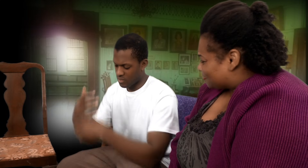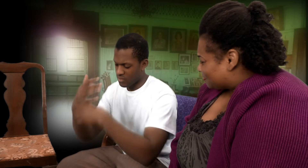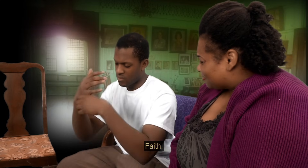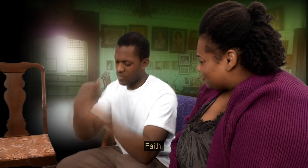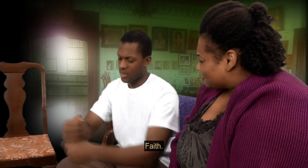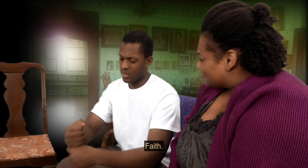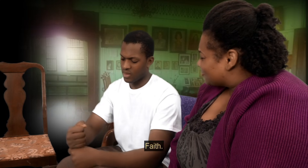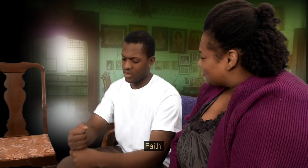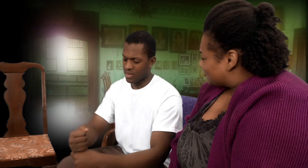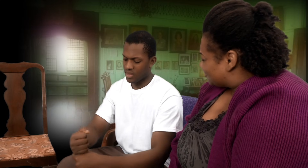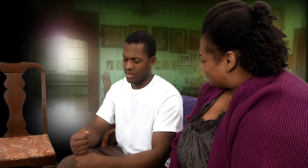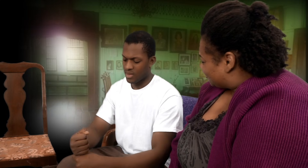Faith.